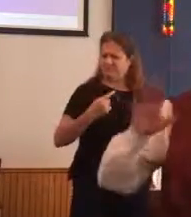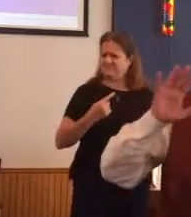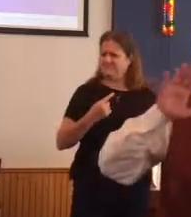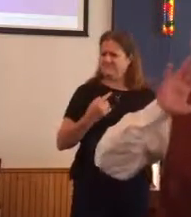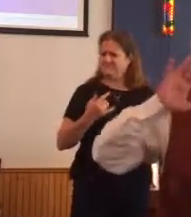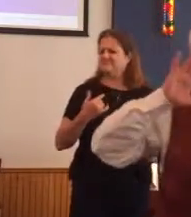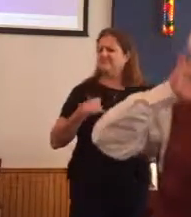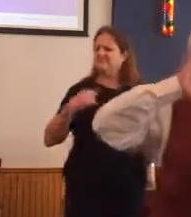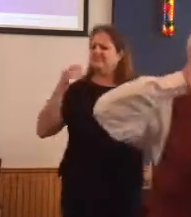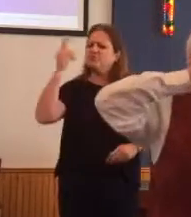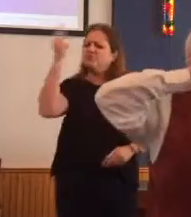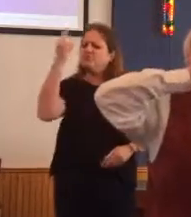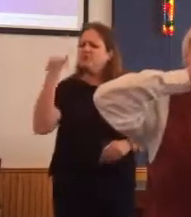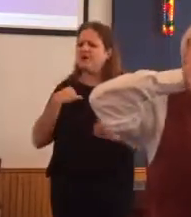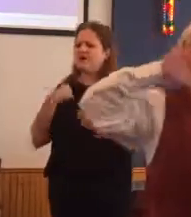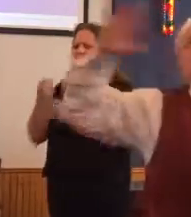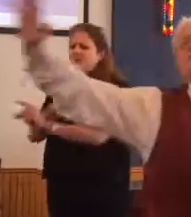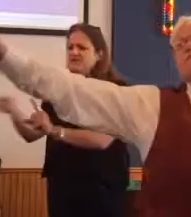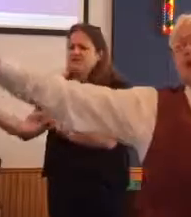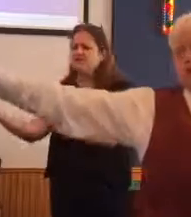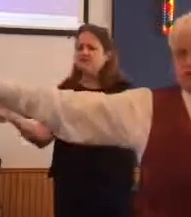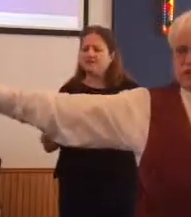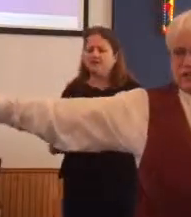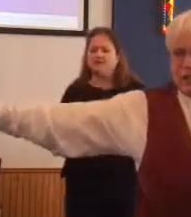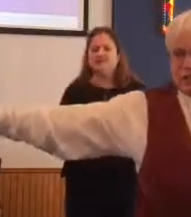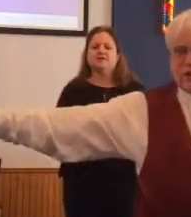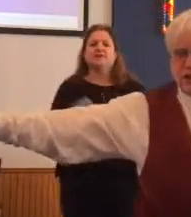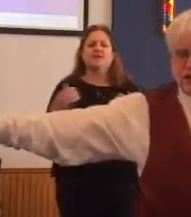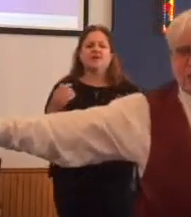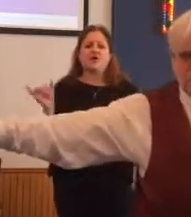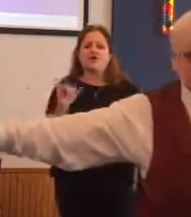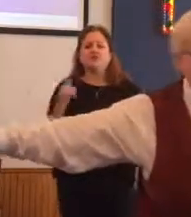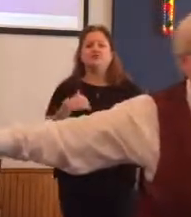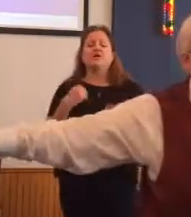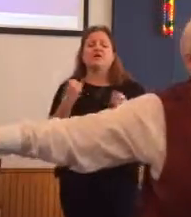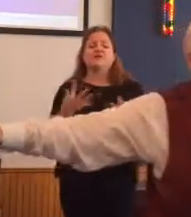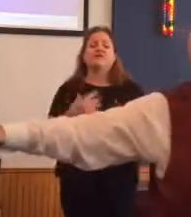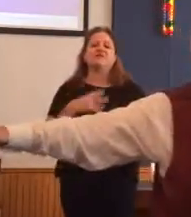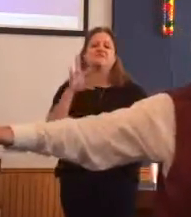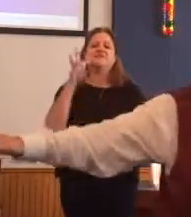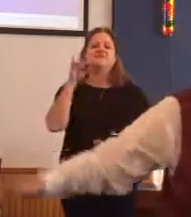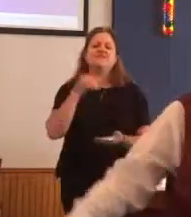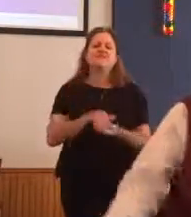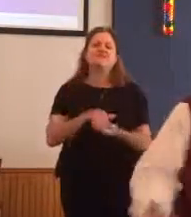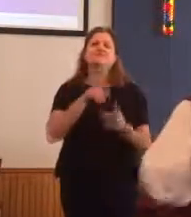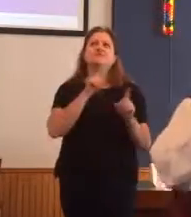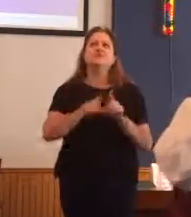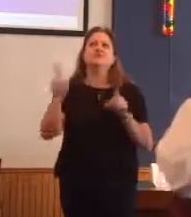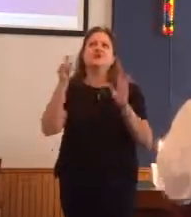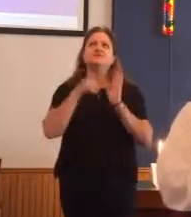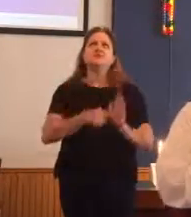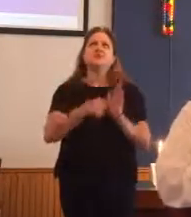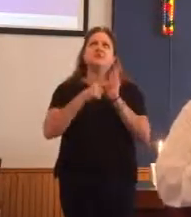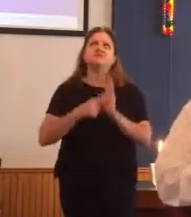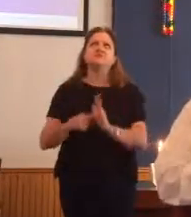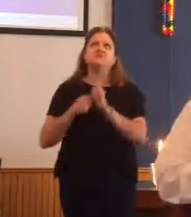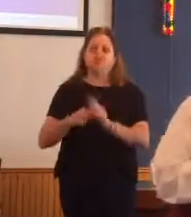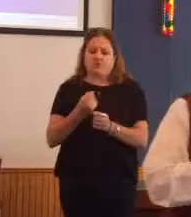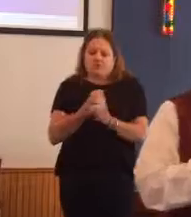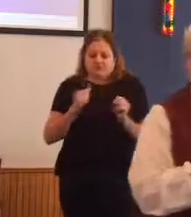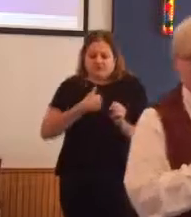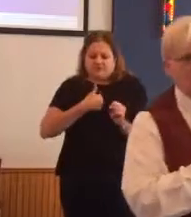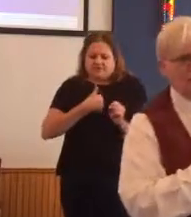And you can come up with 7,000 other examples, right? Where we protect